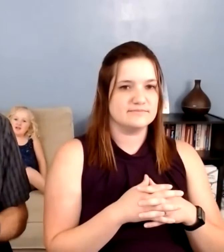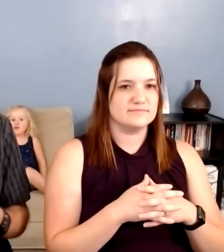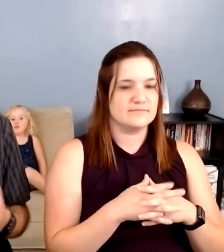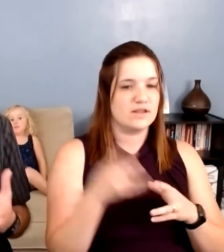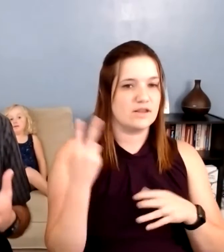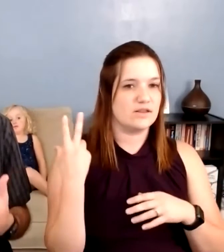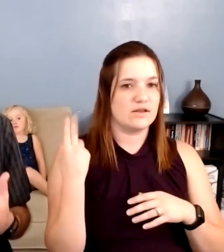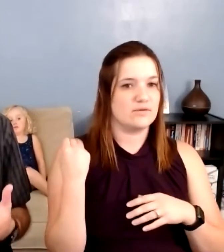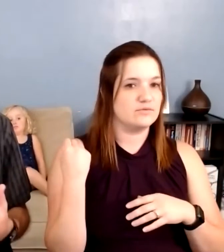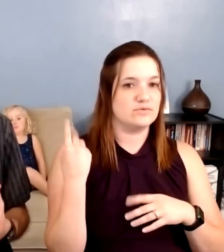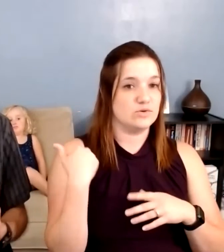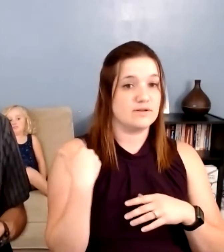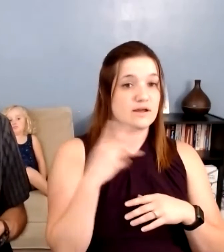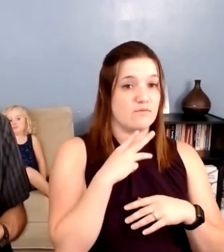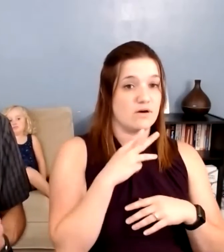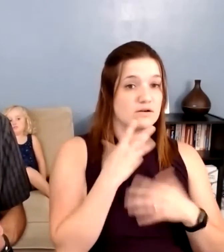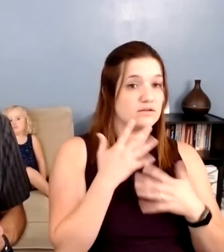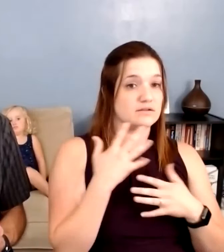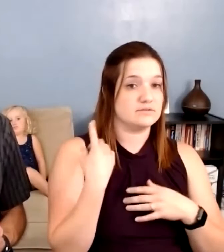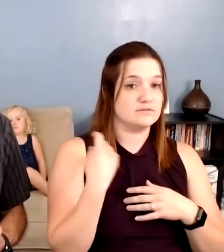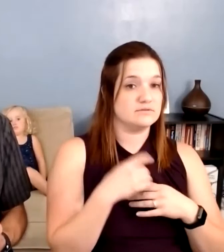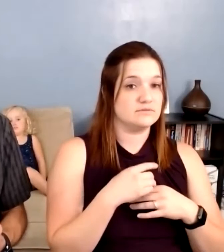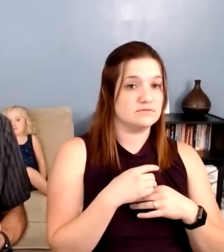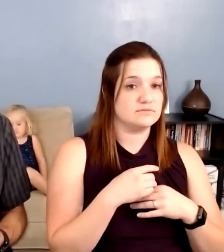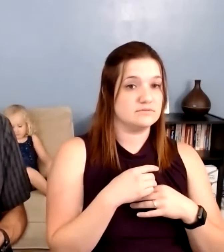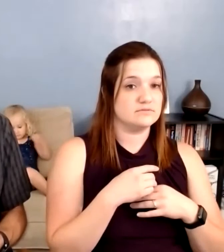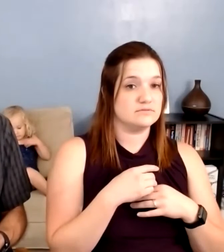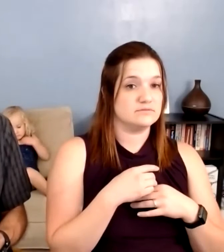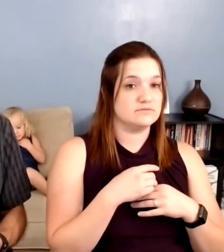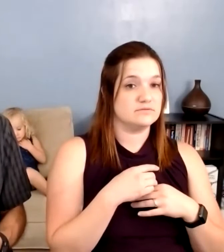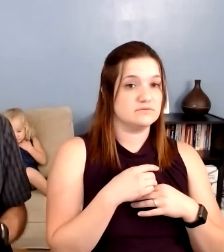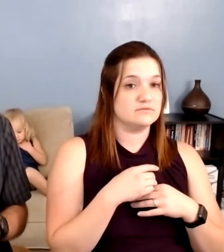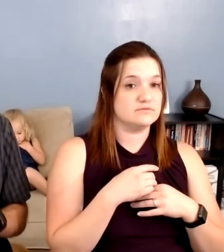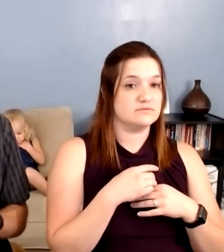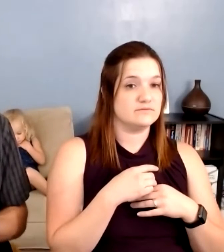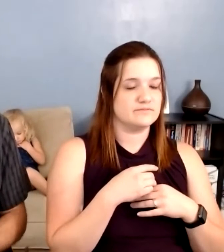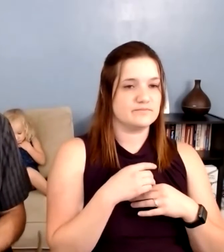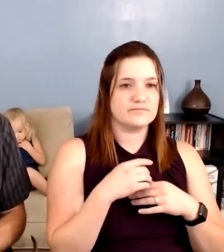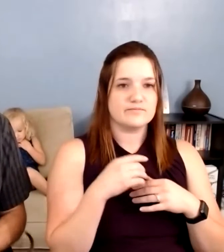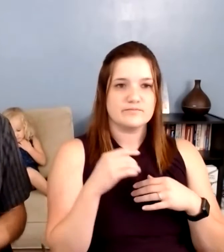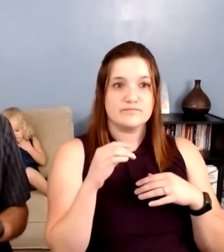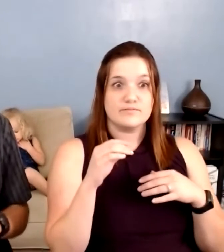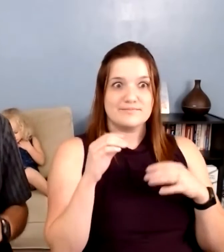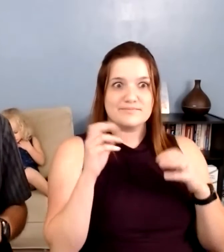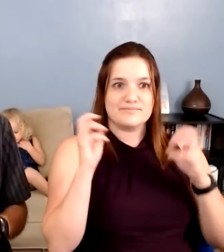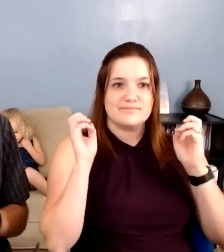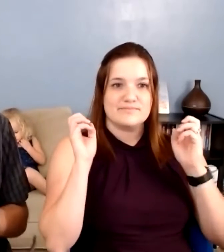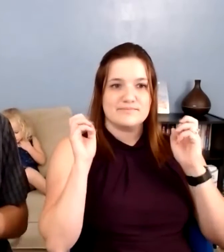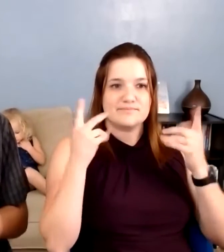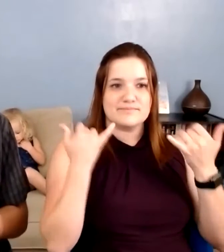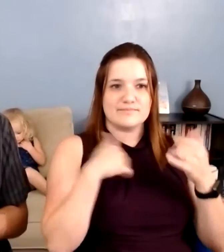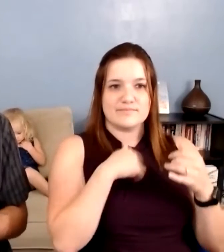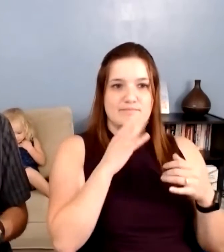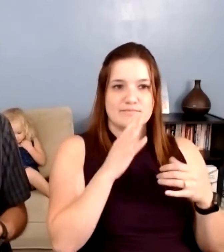to be about kind of getting more into the aspects of technical aspects of the language. So tonight we're going to be talking about